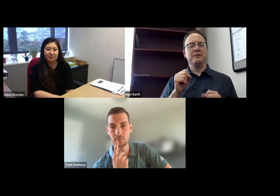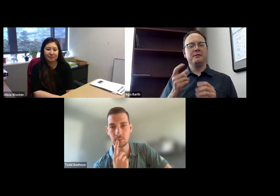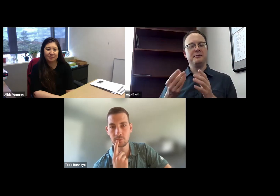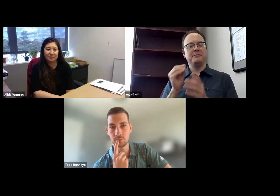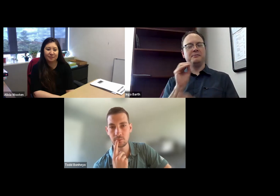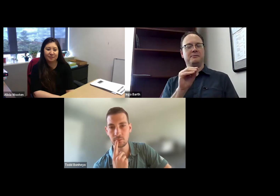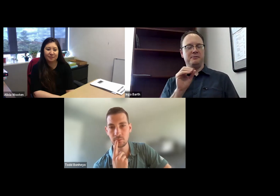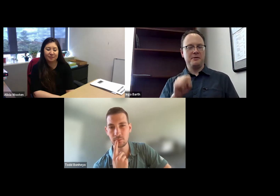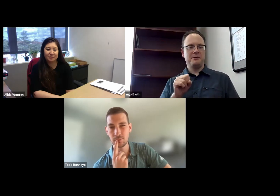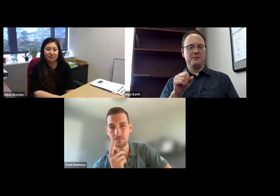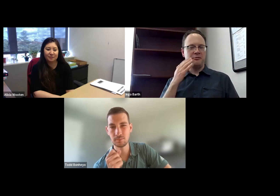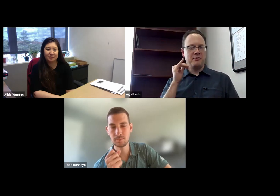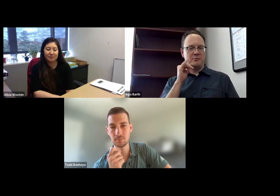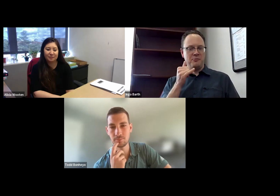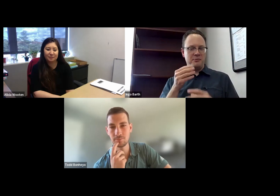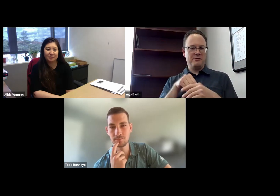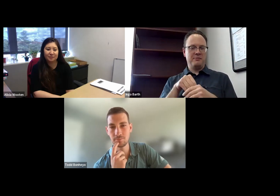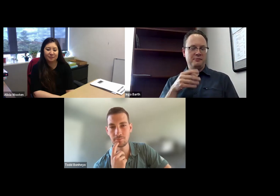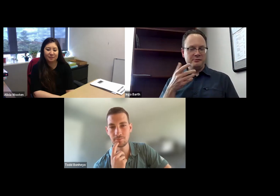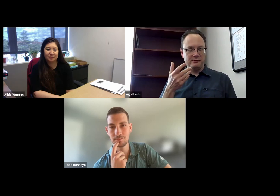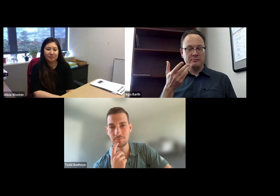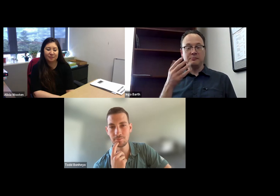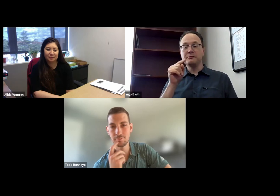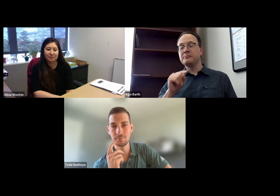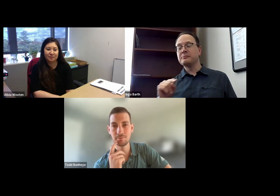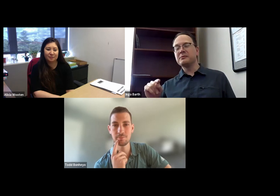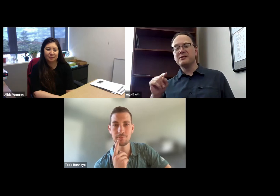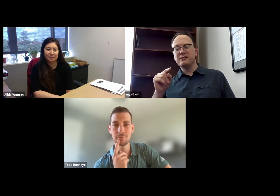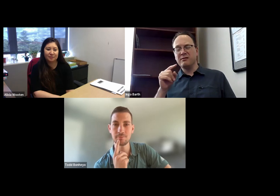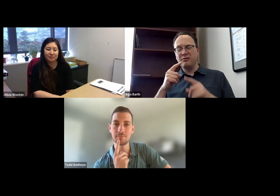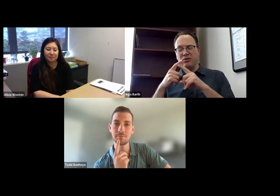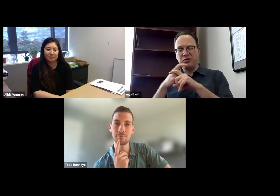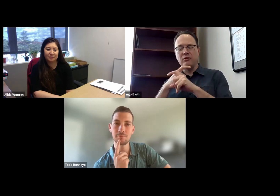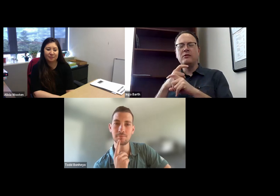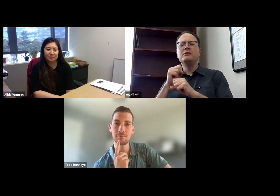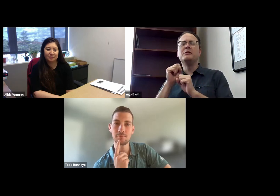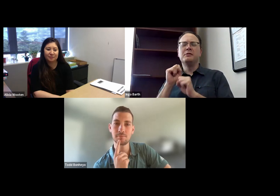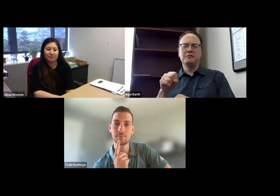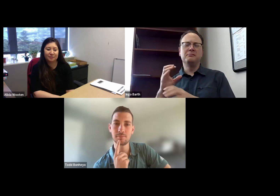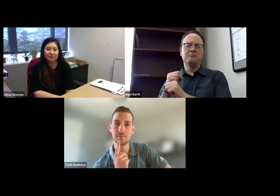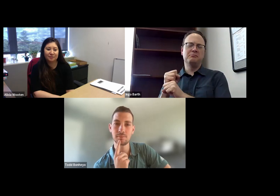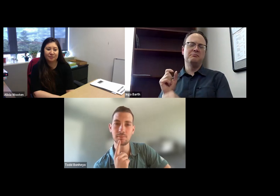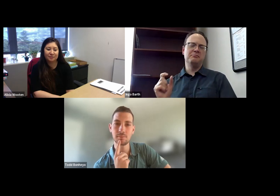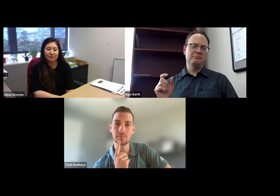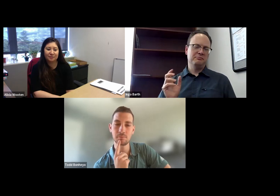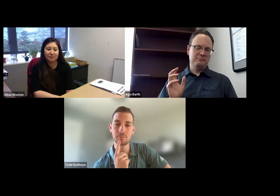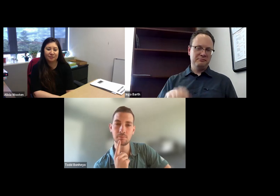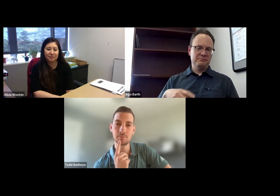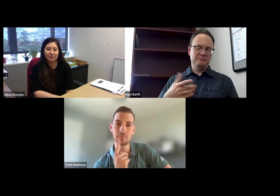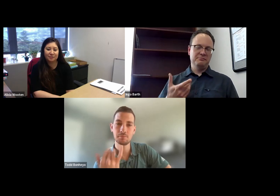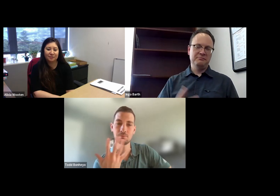some of them are pretty, easy to add into your vocabulary because they're simpler signs. The ones that are